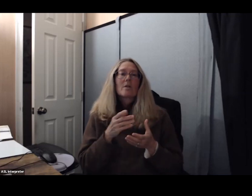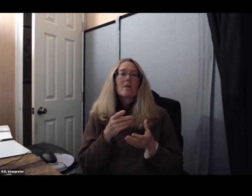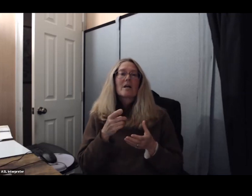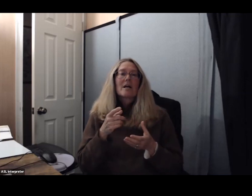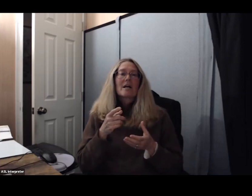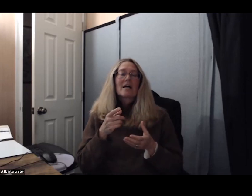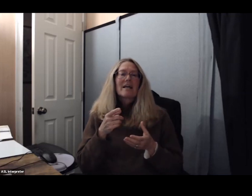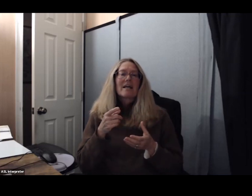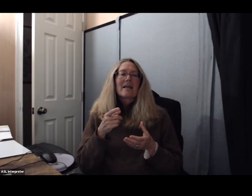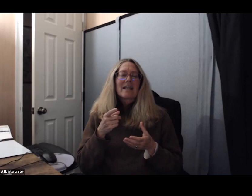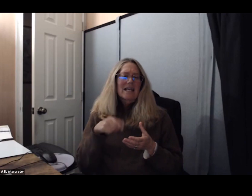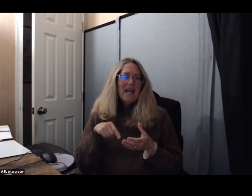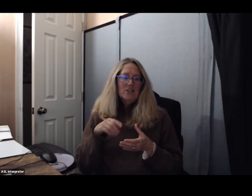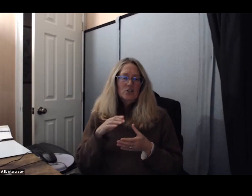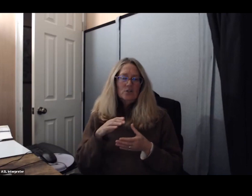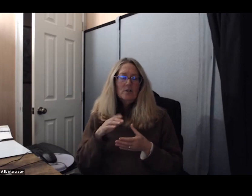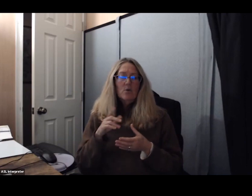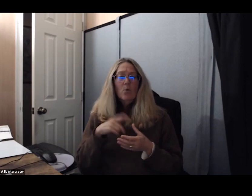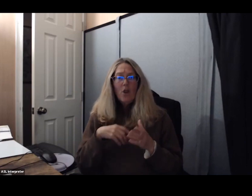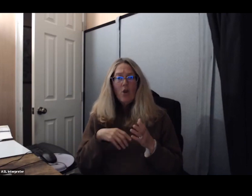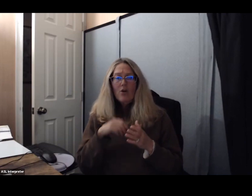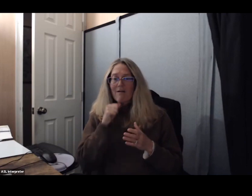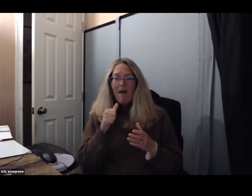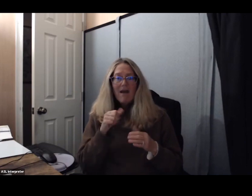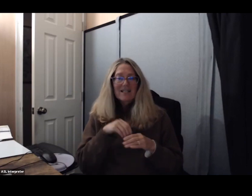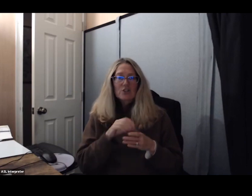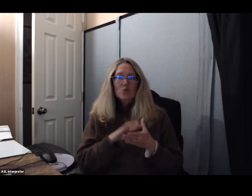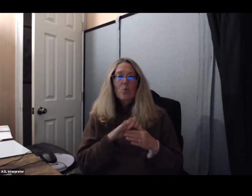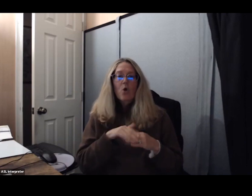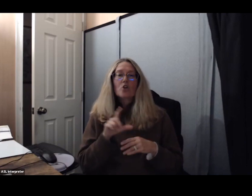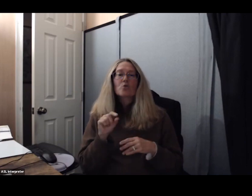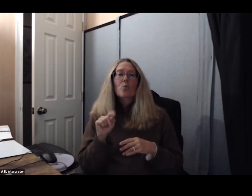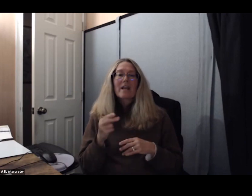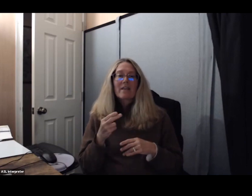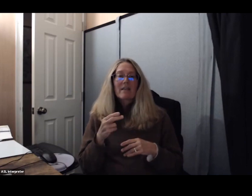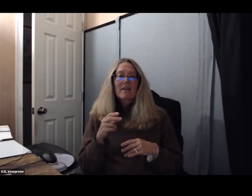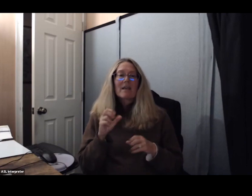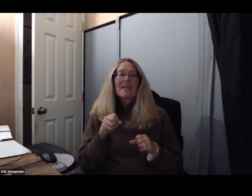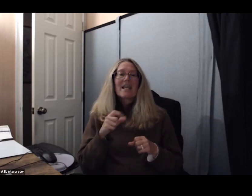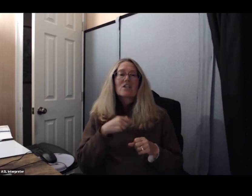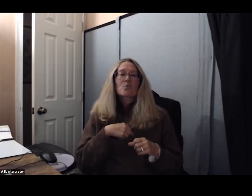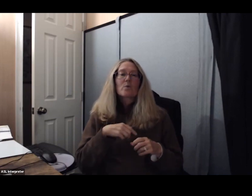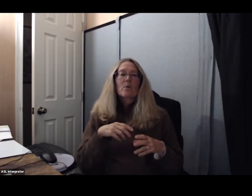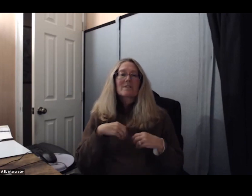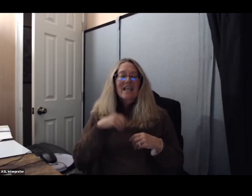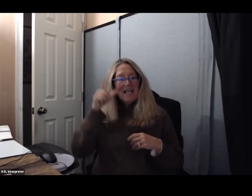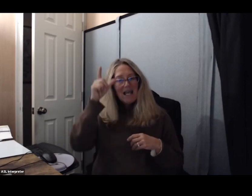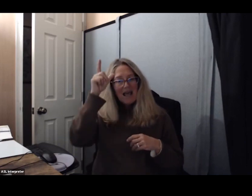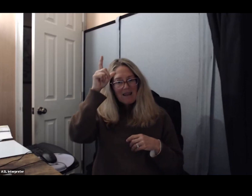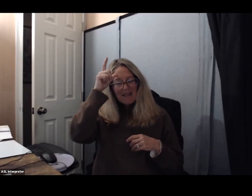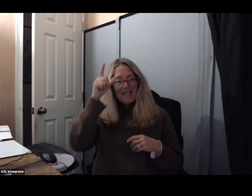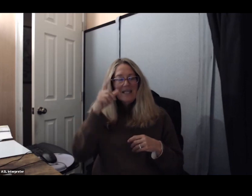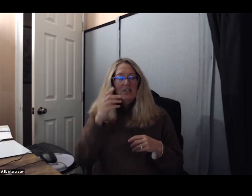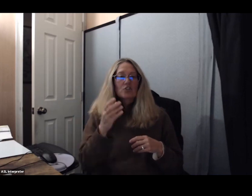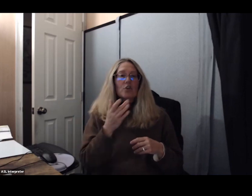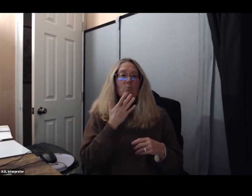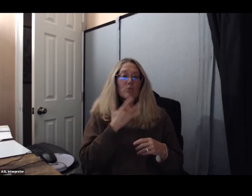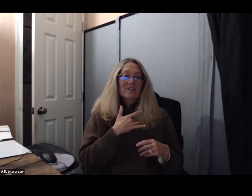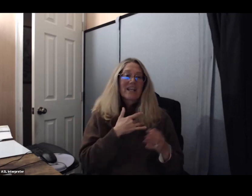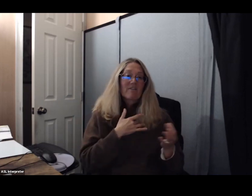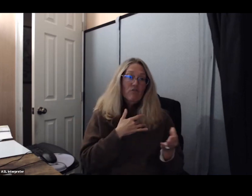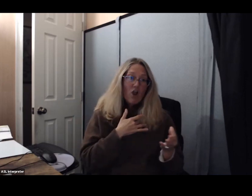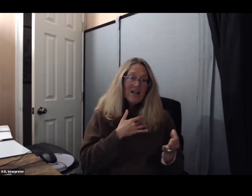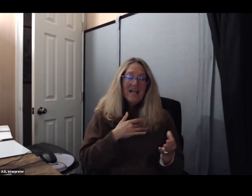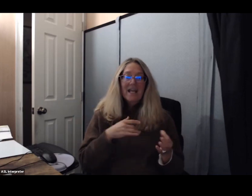out the 20th. Can you announce that? We will be taking Lincoln's birthday Friday and President's Day on